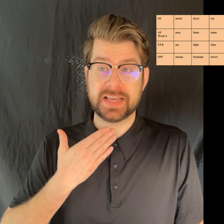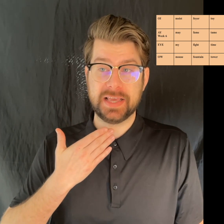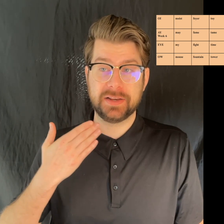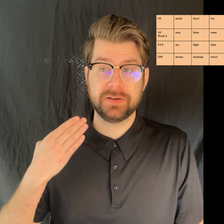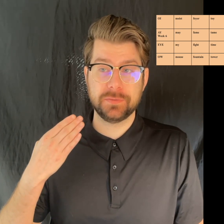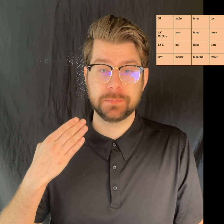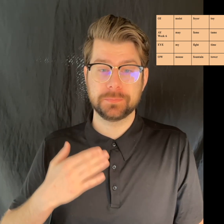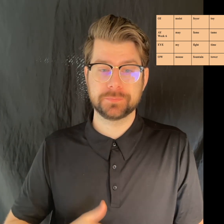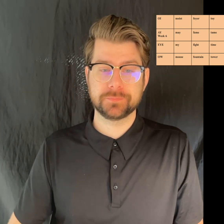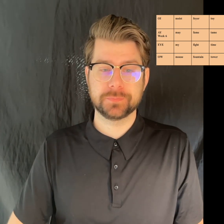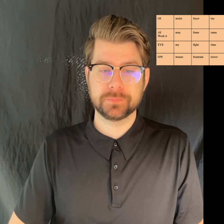fountain,